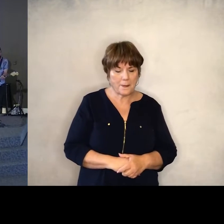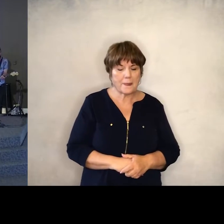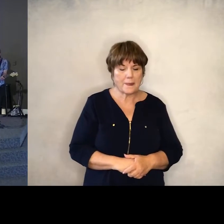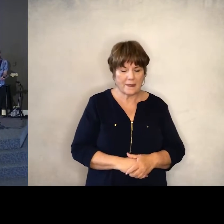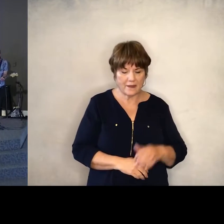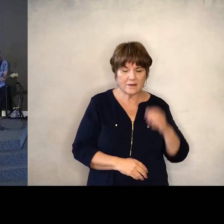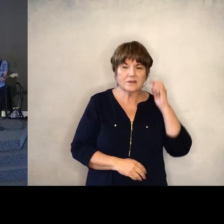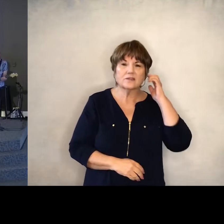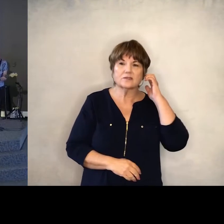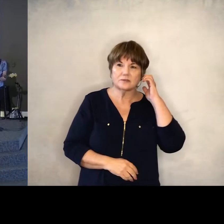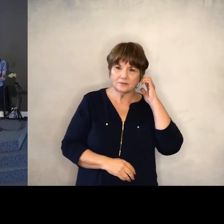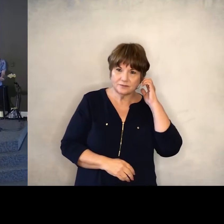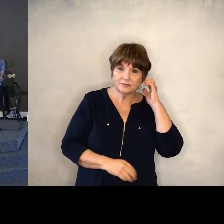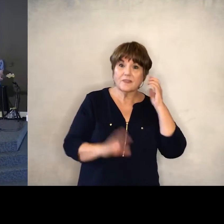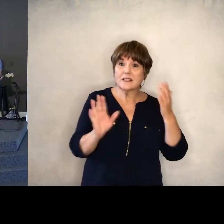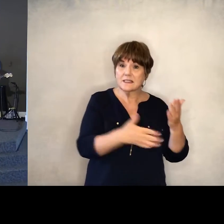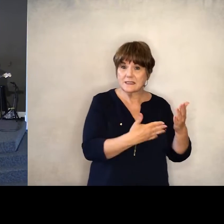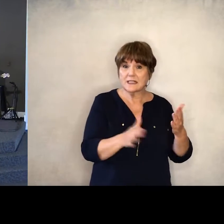as we sing together.